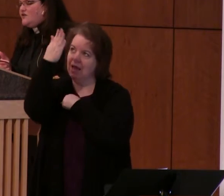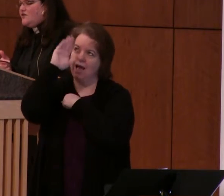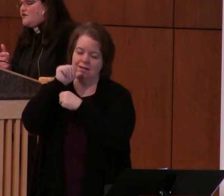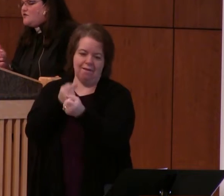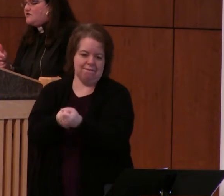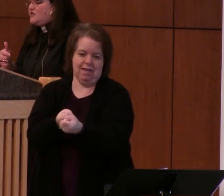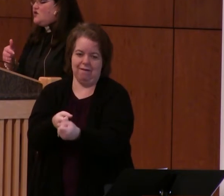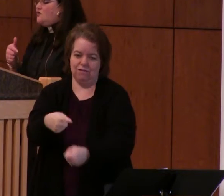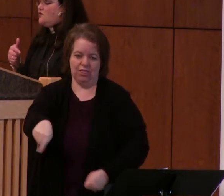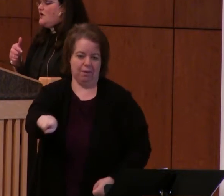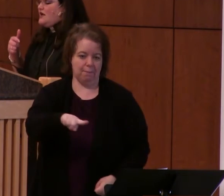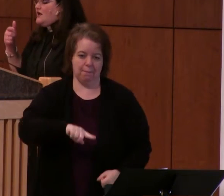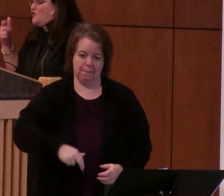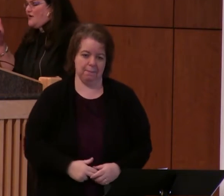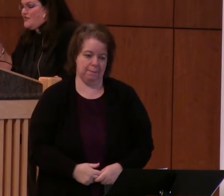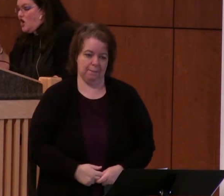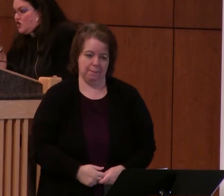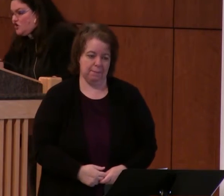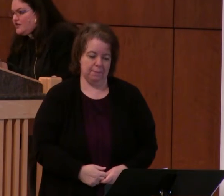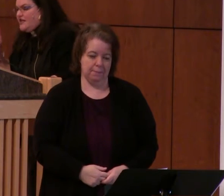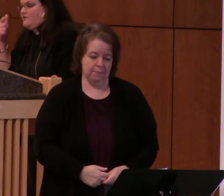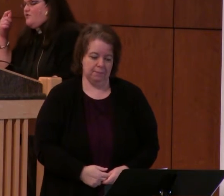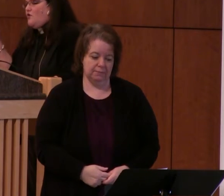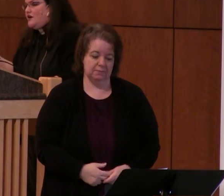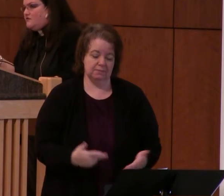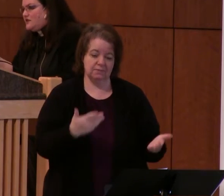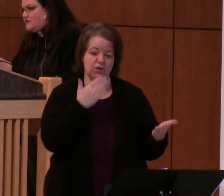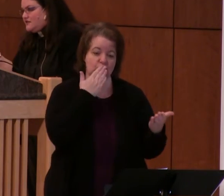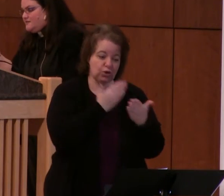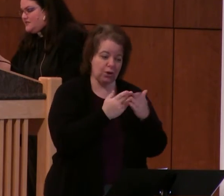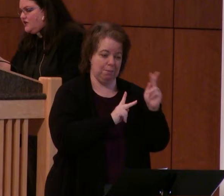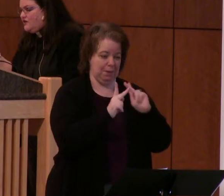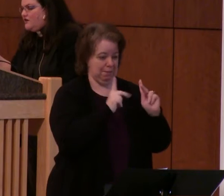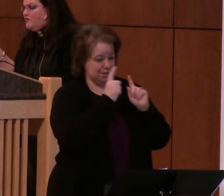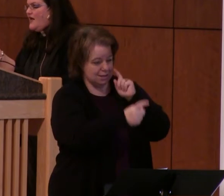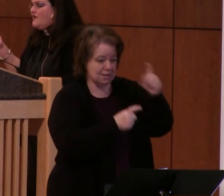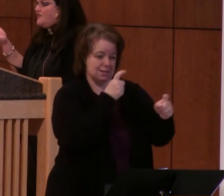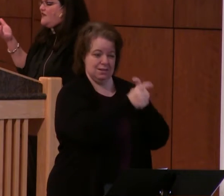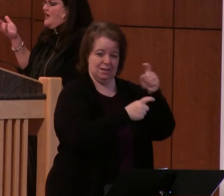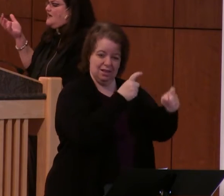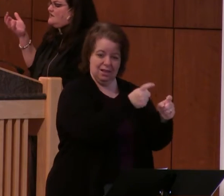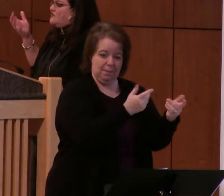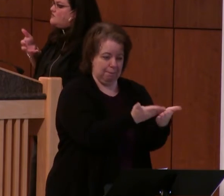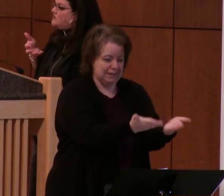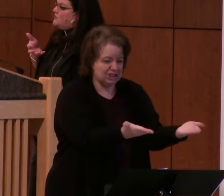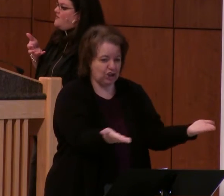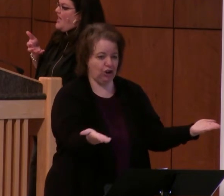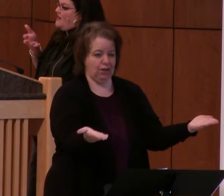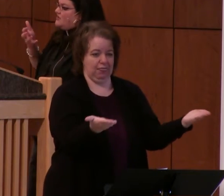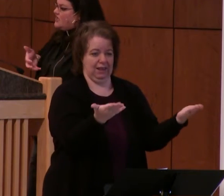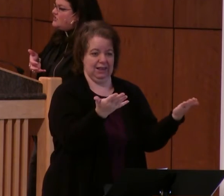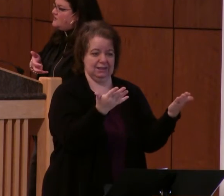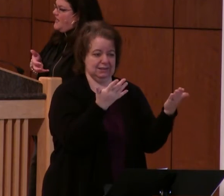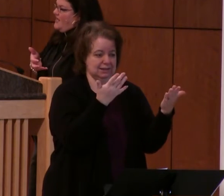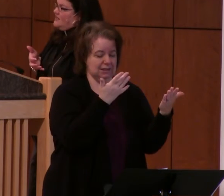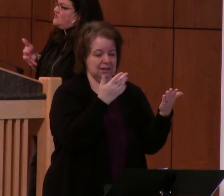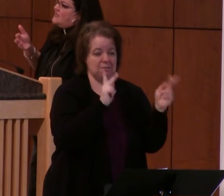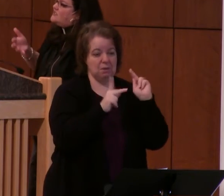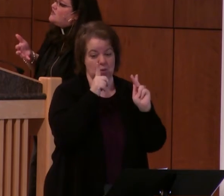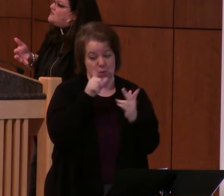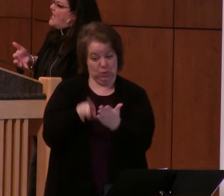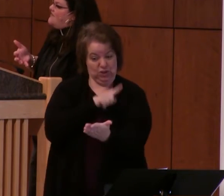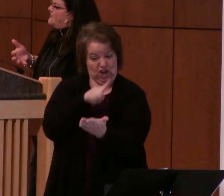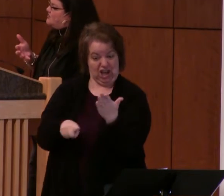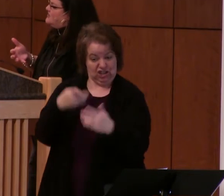It's as though those who are good get rewarded with this material wealth, and those who are bad are judged by God,